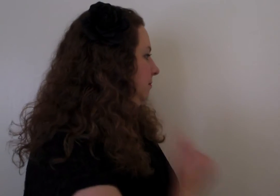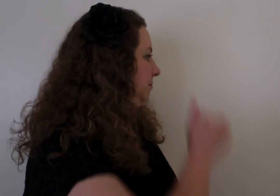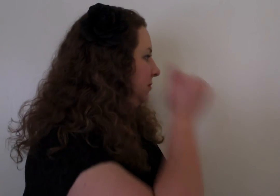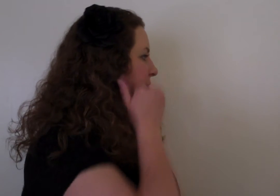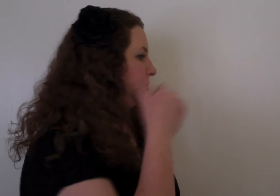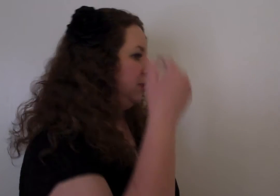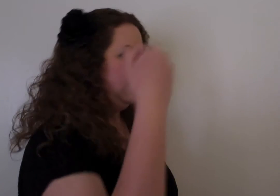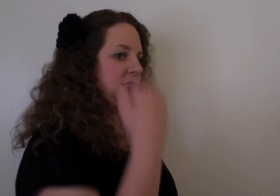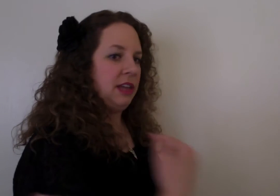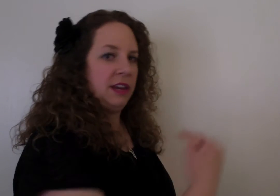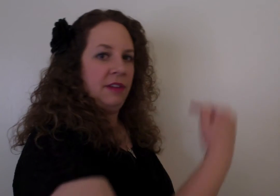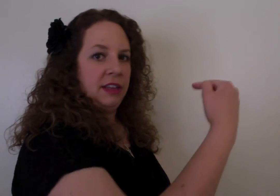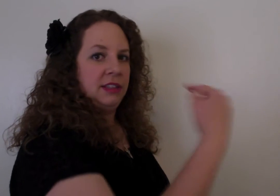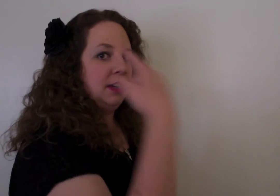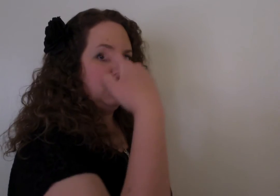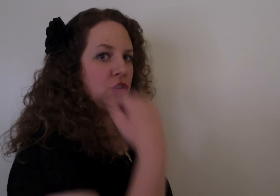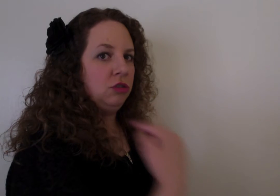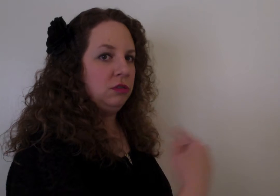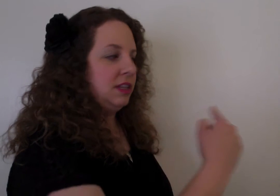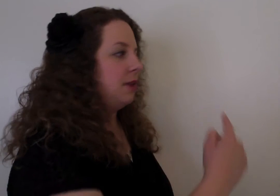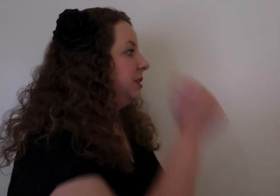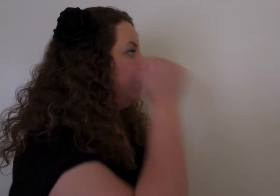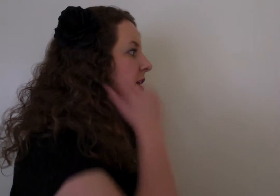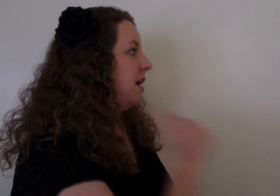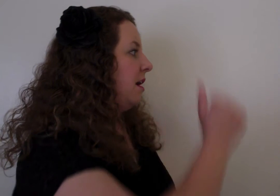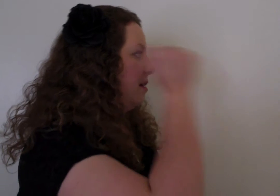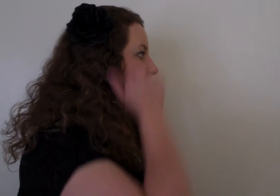So notice this kind of has that curled down this way. Everyday.